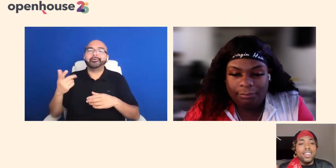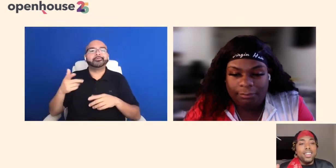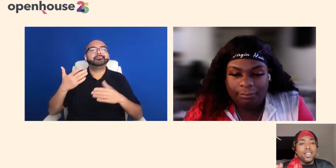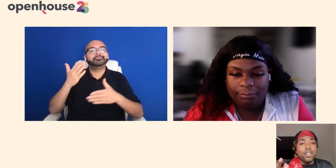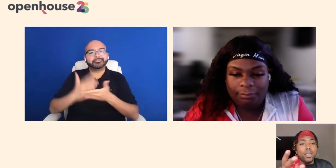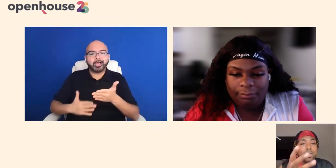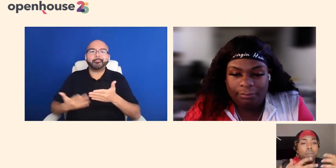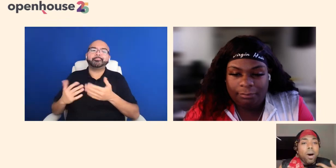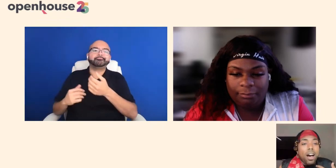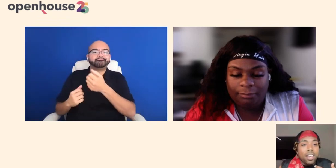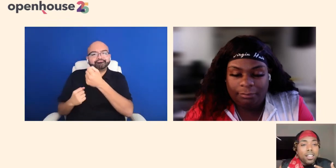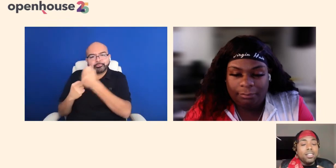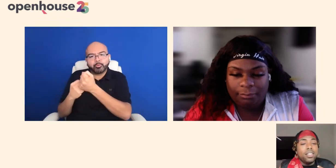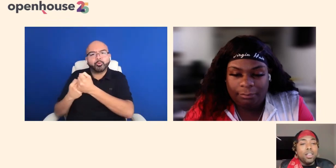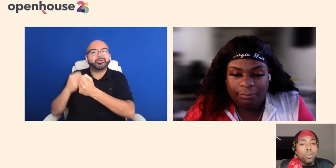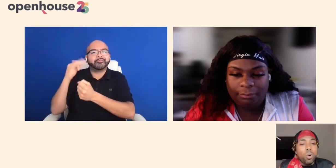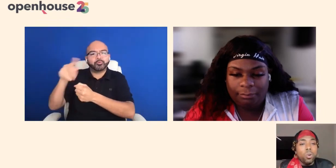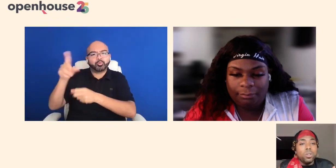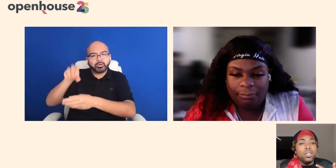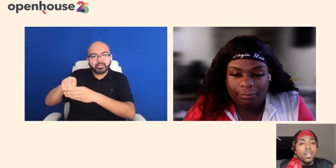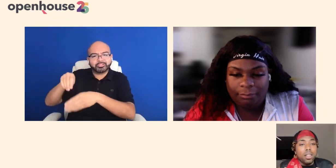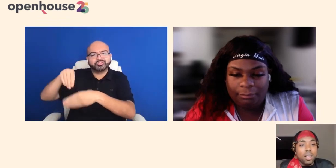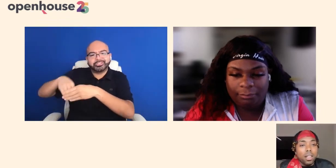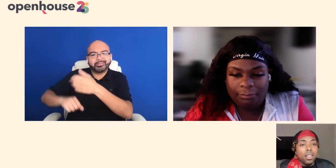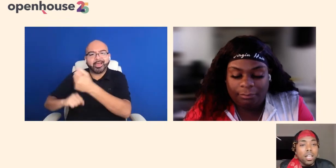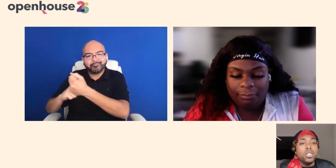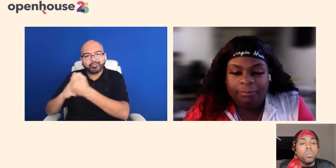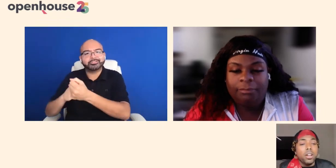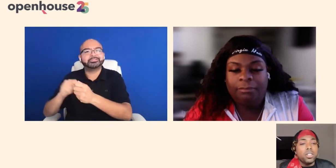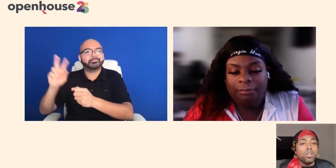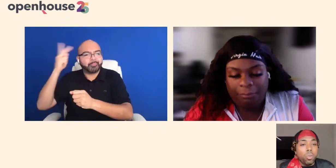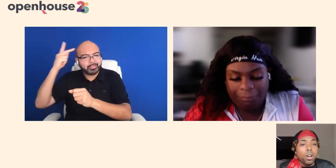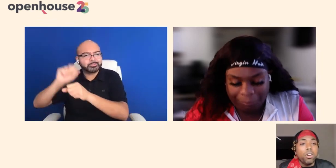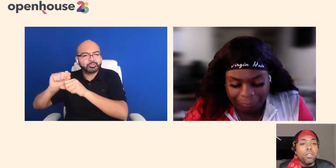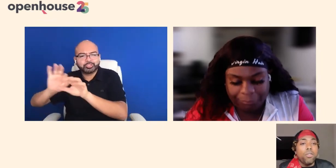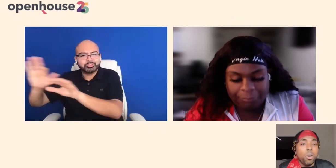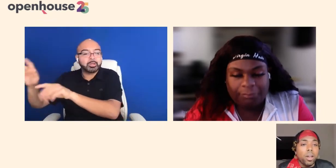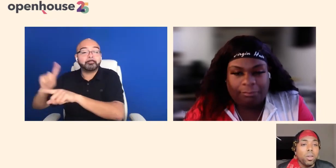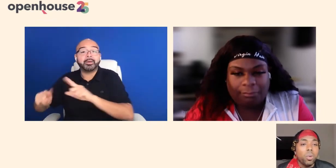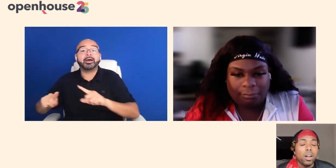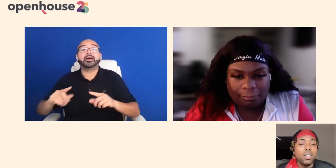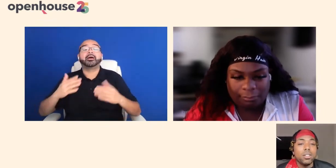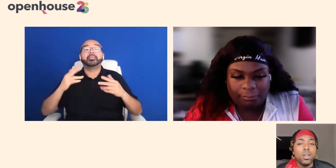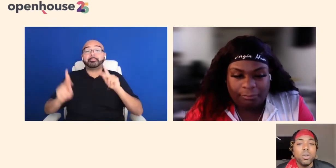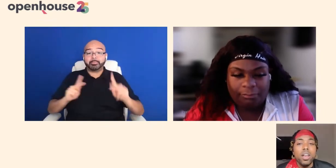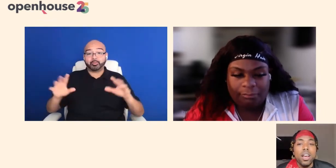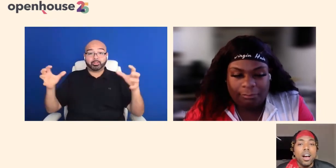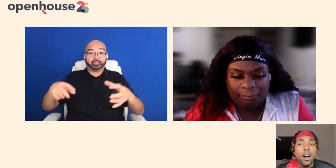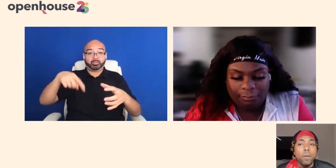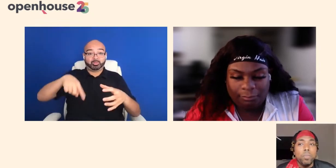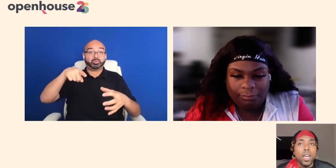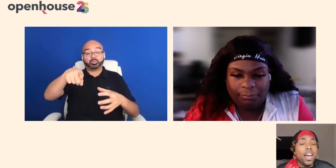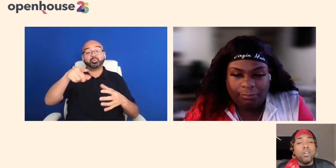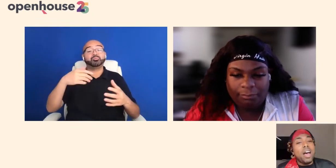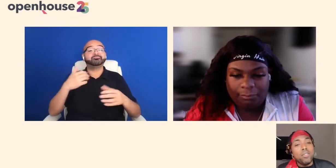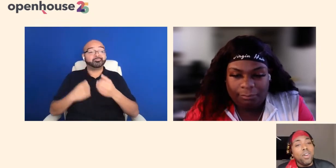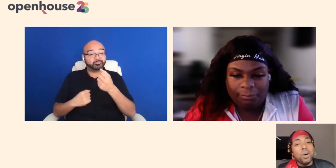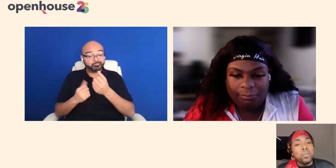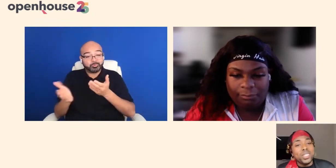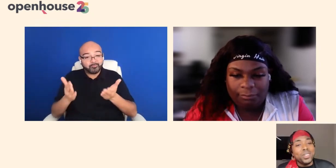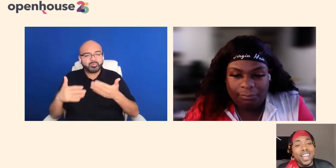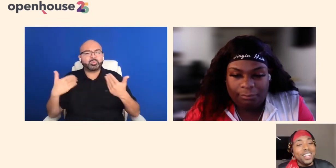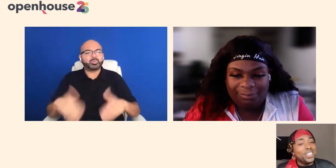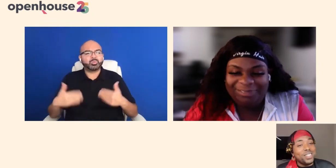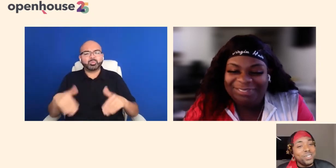like the bodies that you hold and the experiences are what are informing the work. And so, yeah, I don't have a